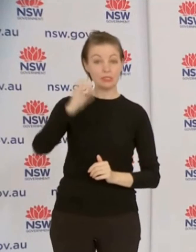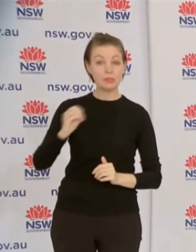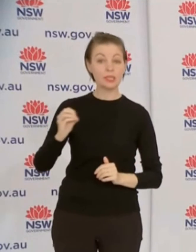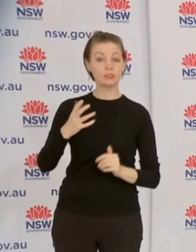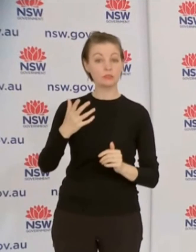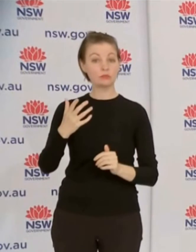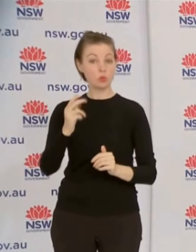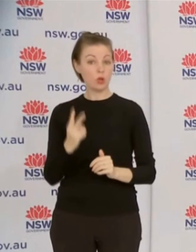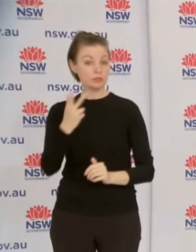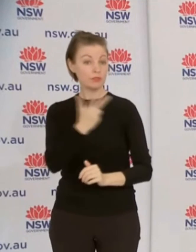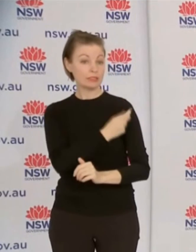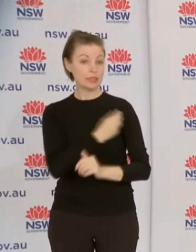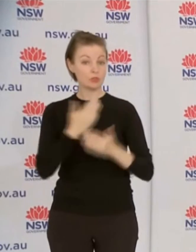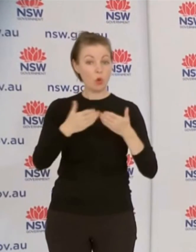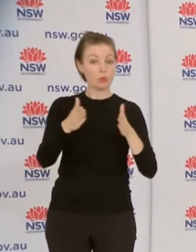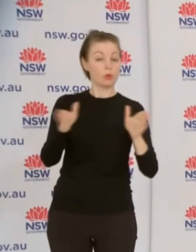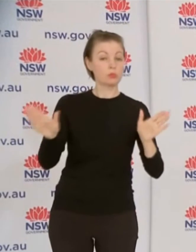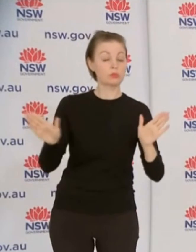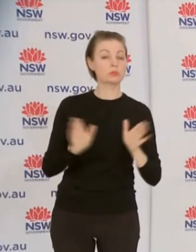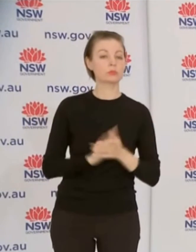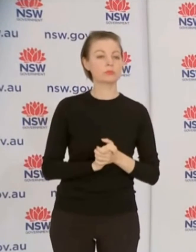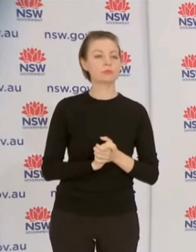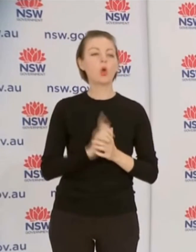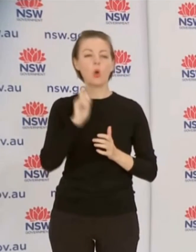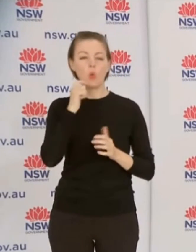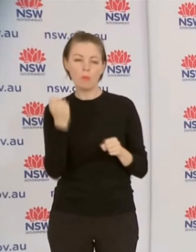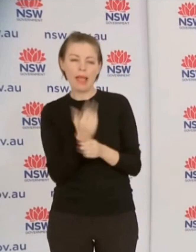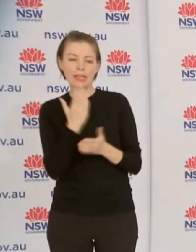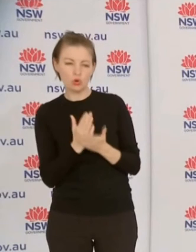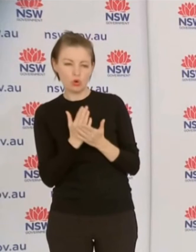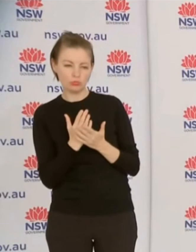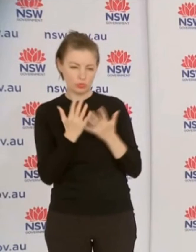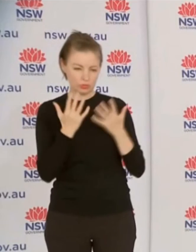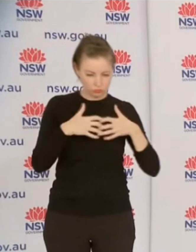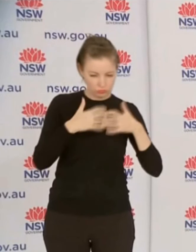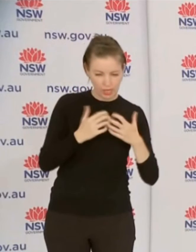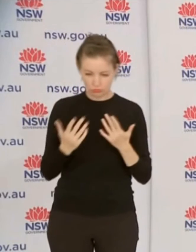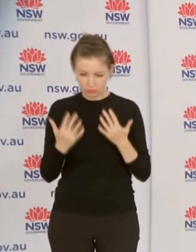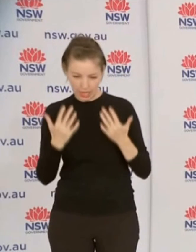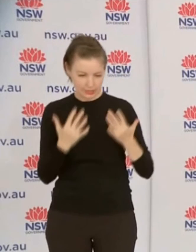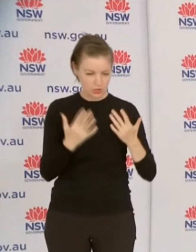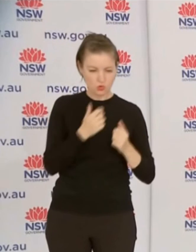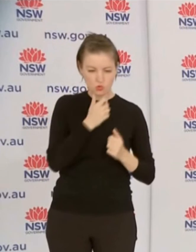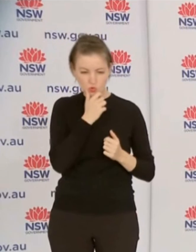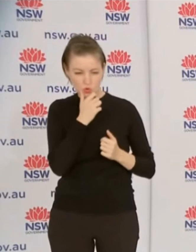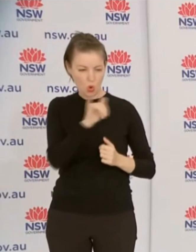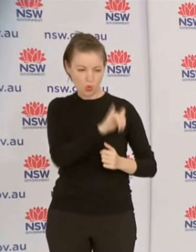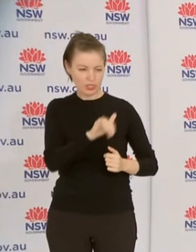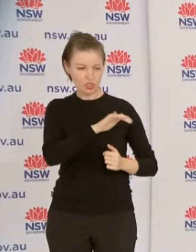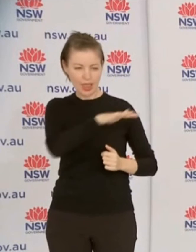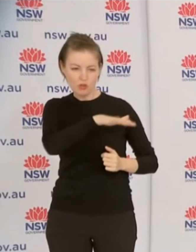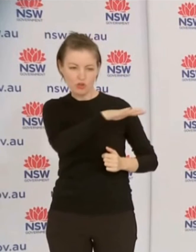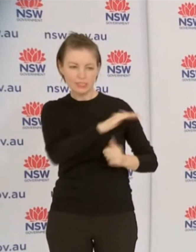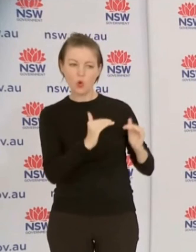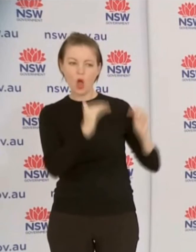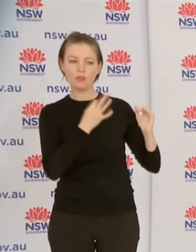rural New South Wales. We'll be looking at the data there to make sure we protect those vulnerable communities, our regional and rural communities. But why wouldn't it